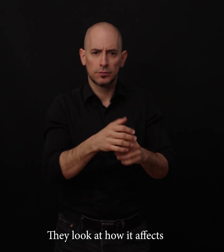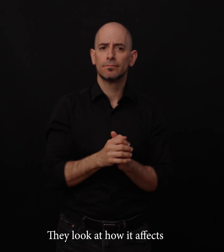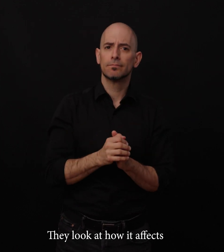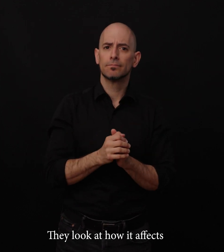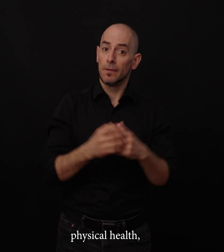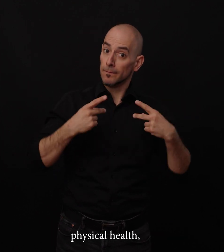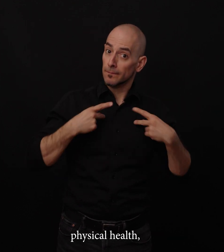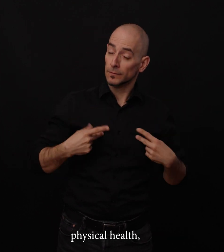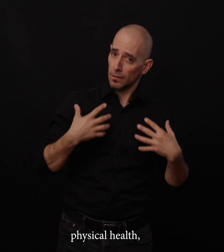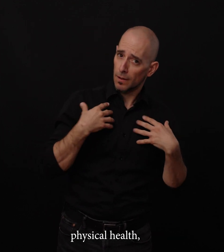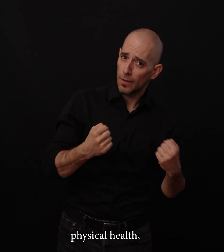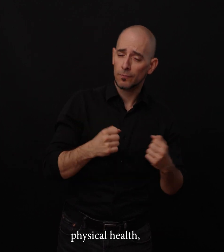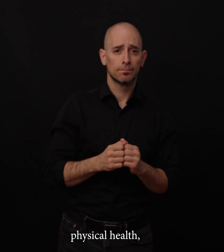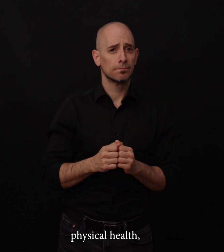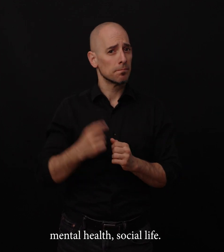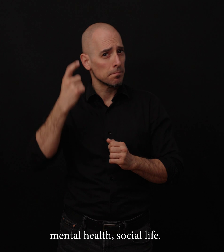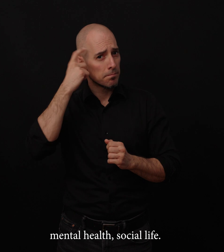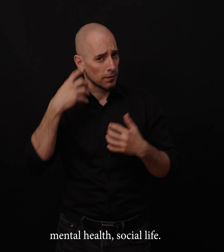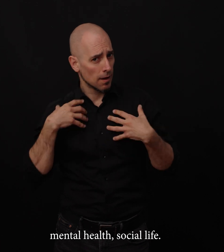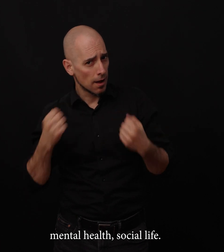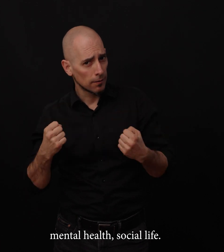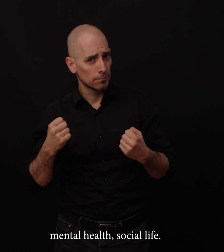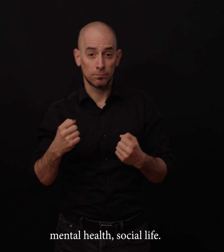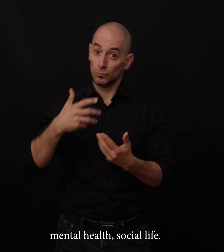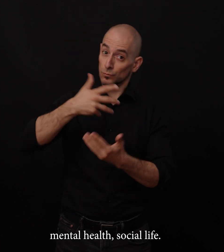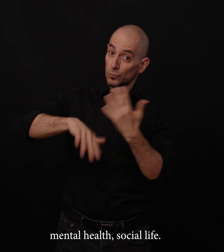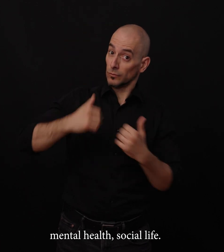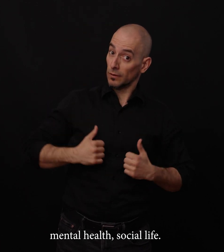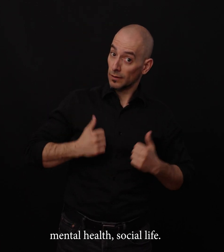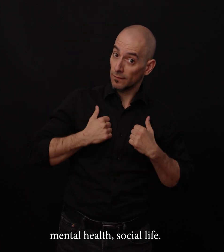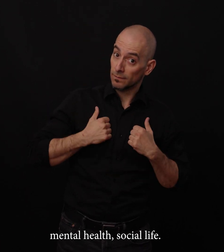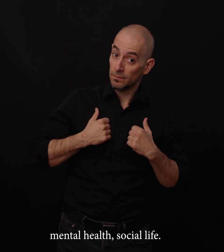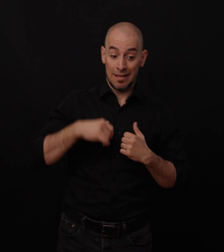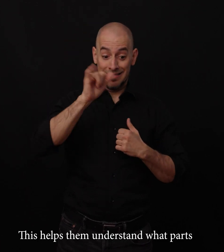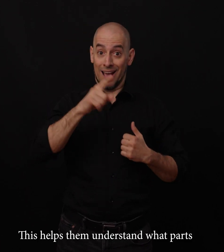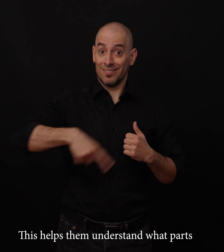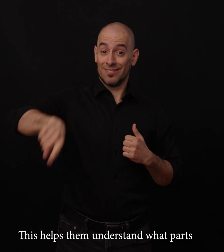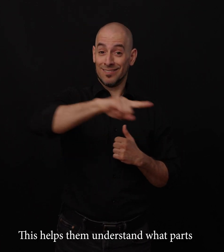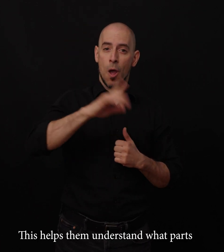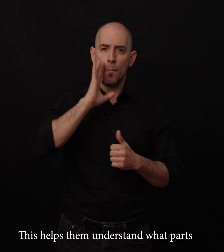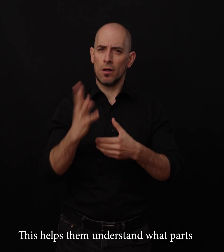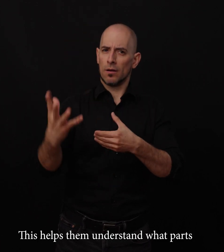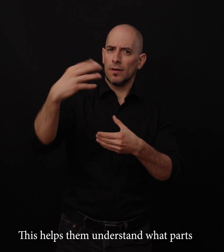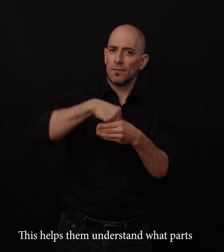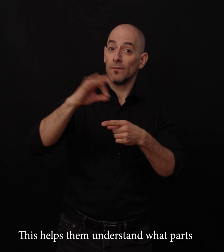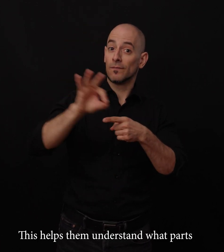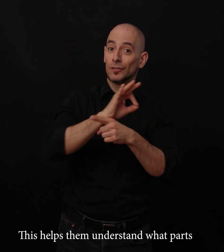affects physical health, mental health, social life. This helps them understand what parts